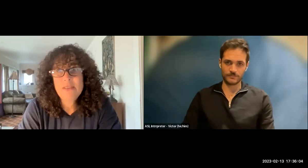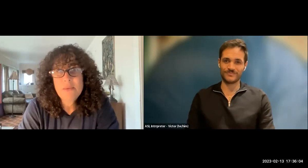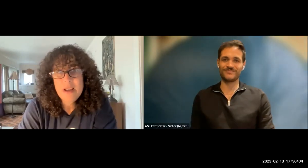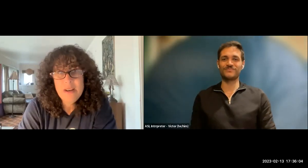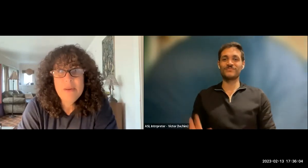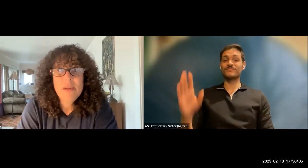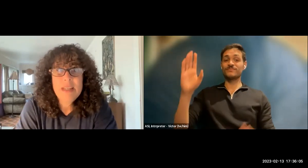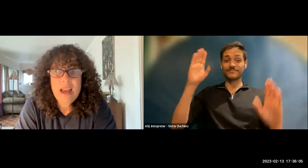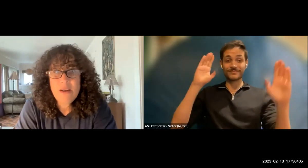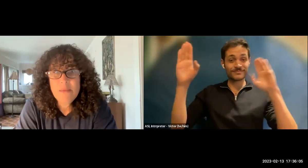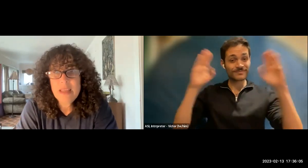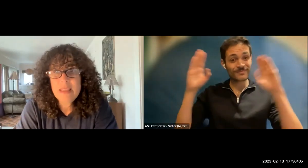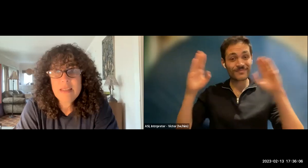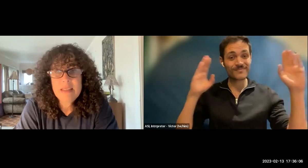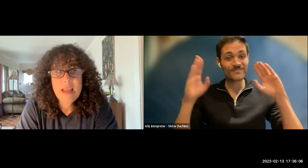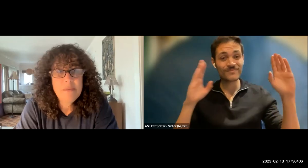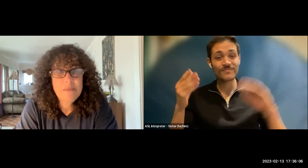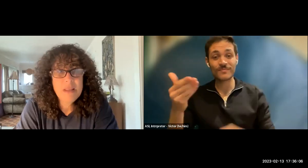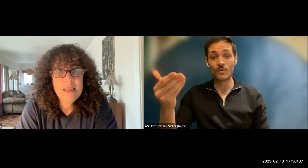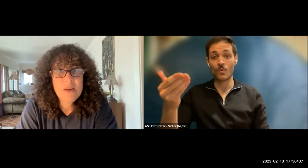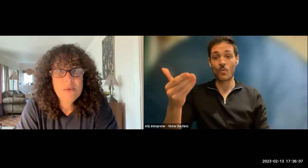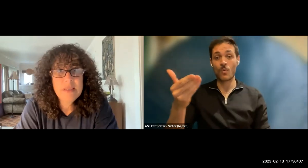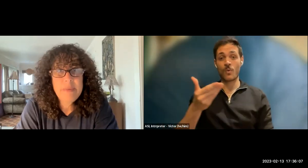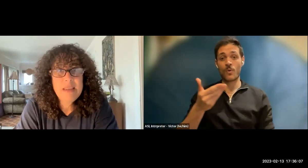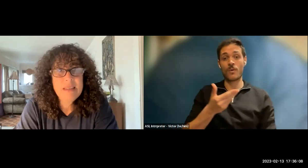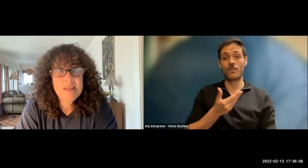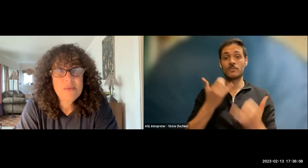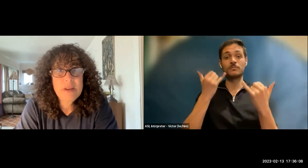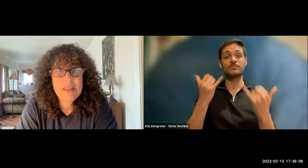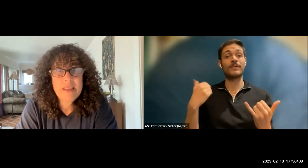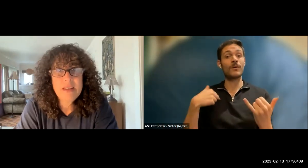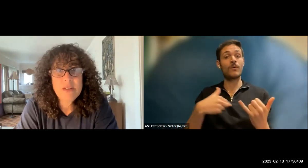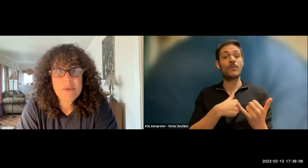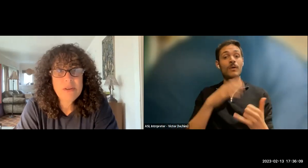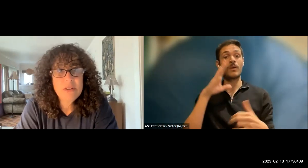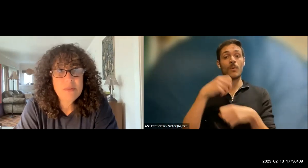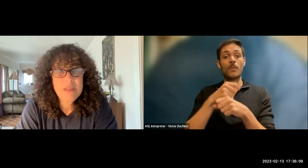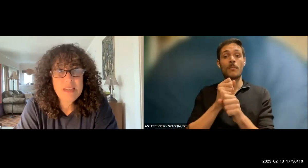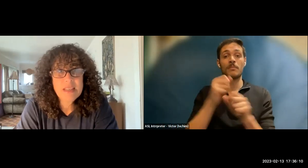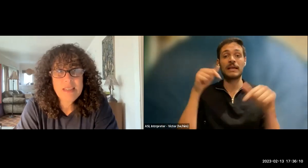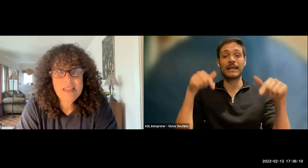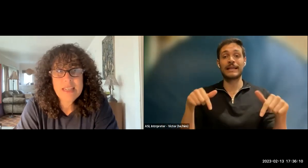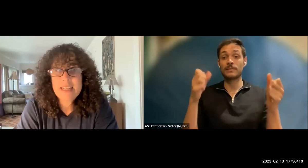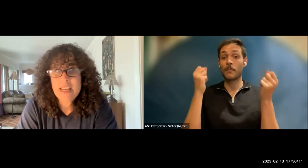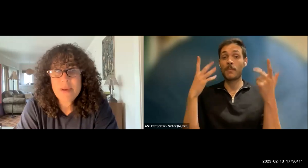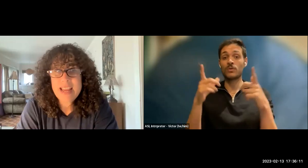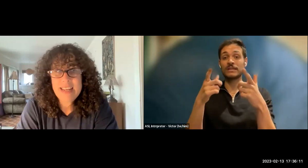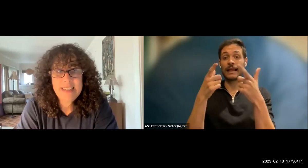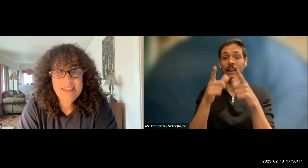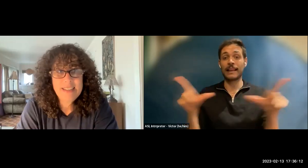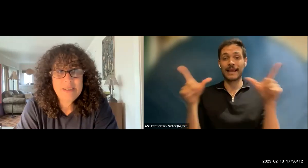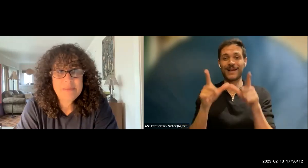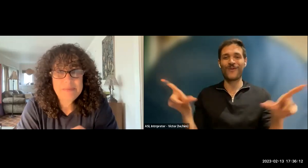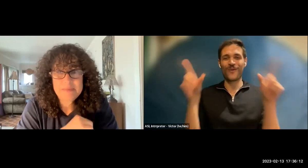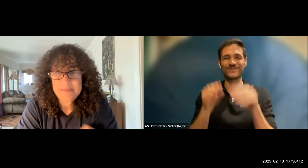Welcome, everyone. We will now make this a multilingual space with interpreters from TLC. Take it away,